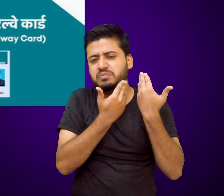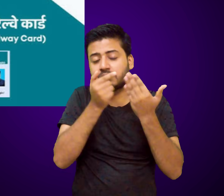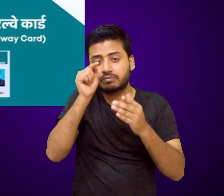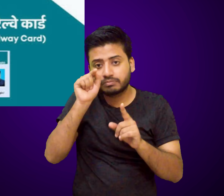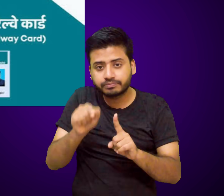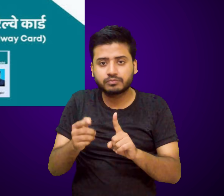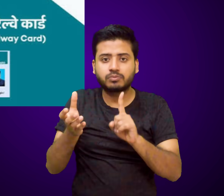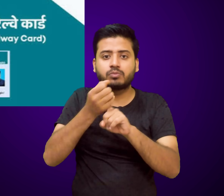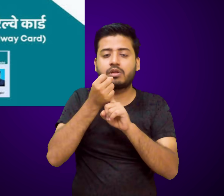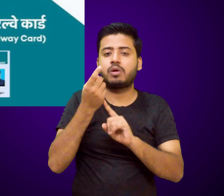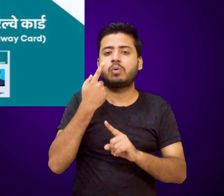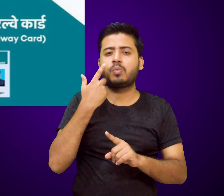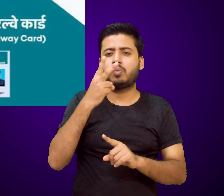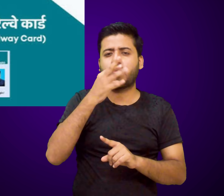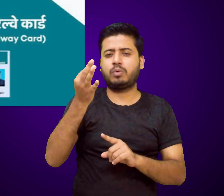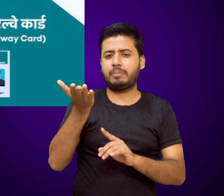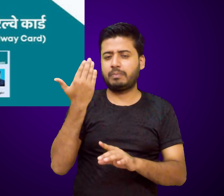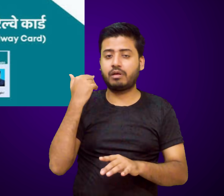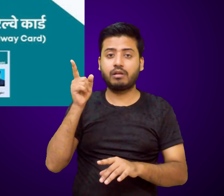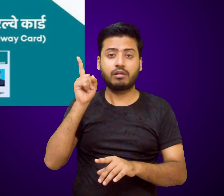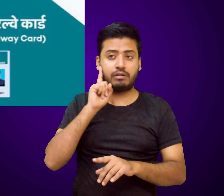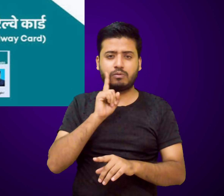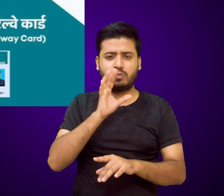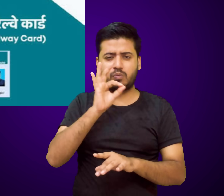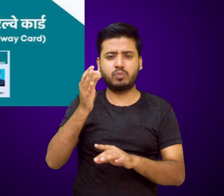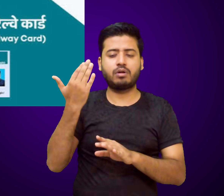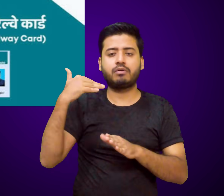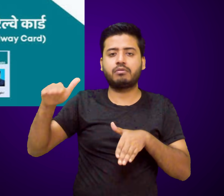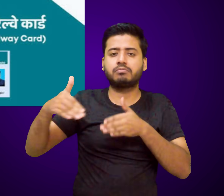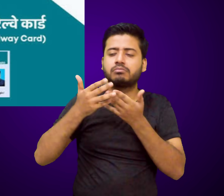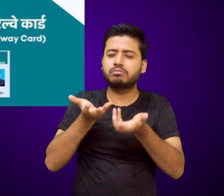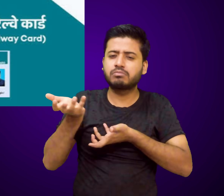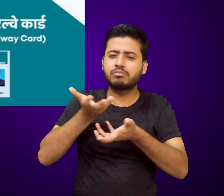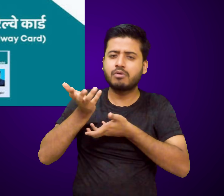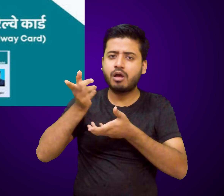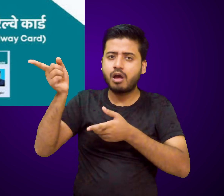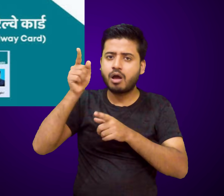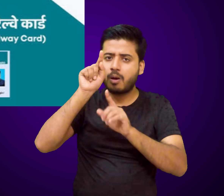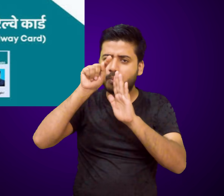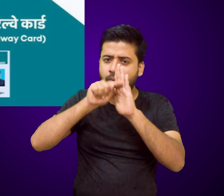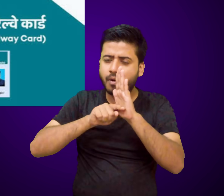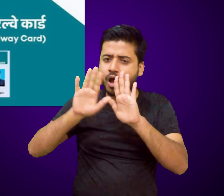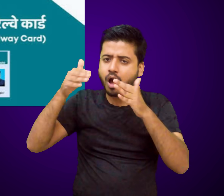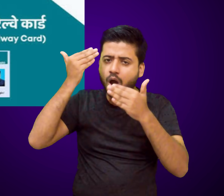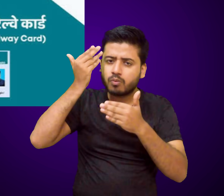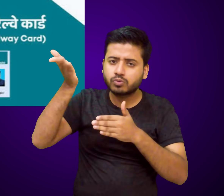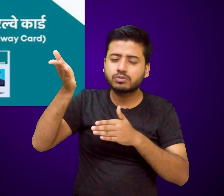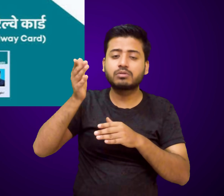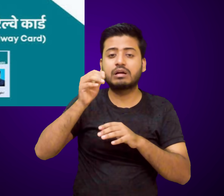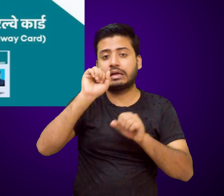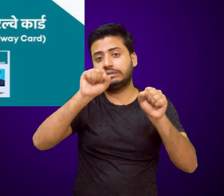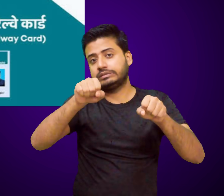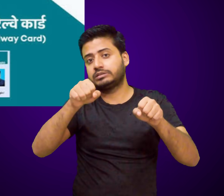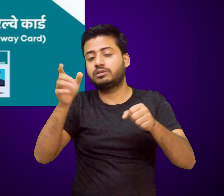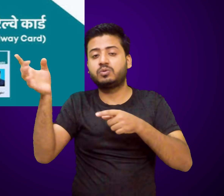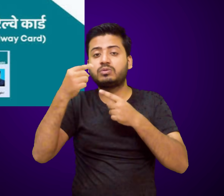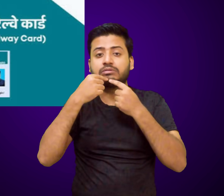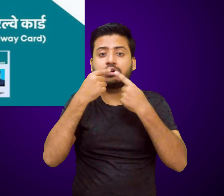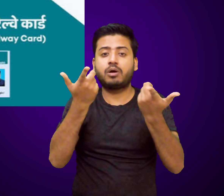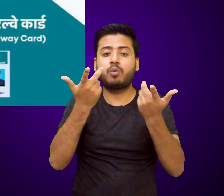to be lower, the application will be rejected. Medical assessment issues. Sometimes, the medical board may